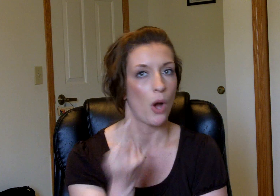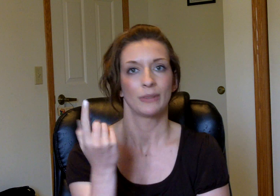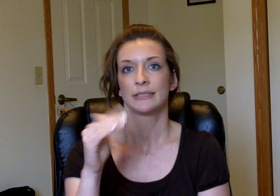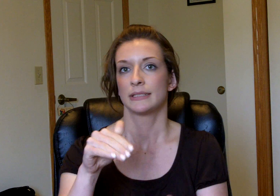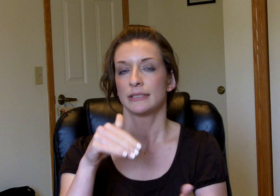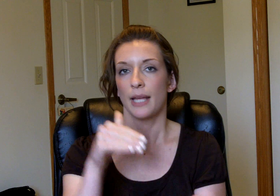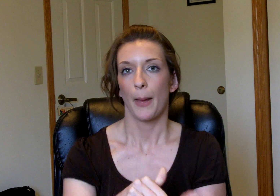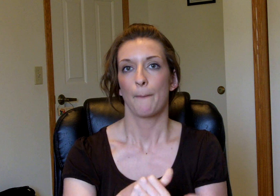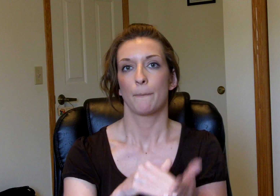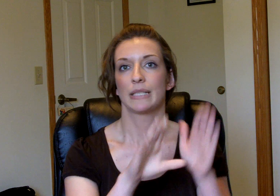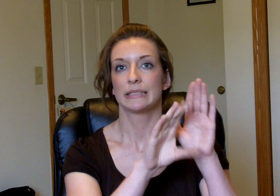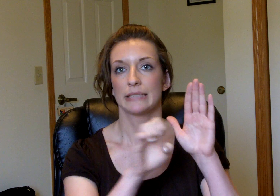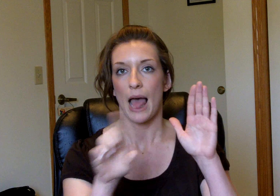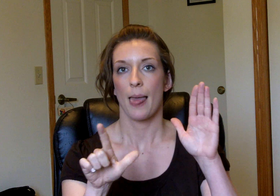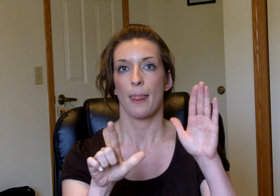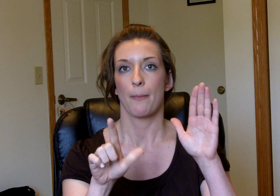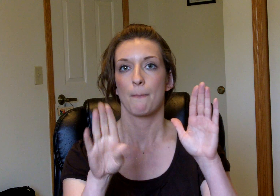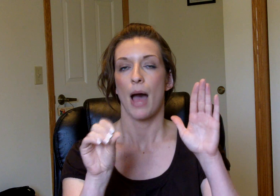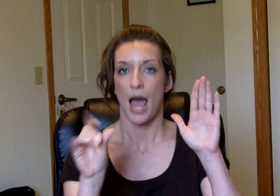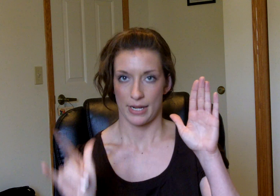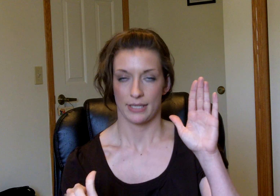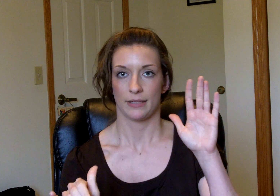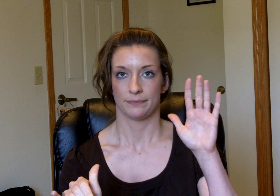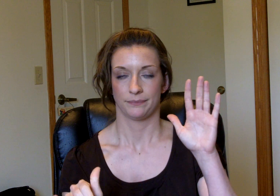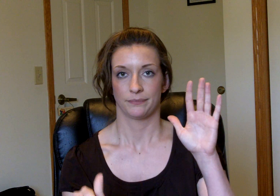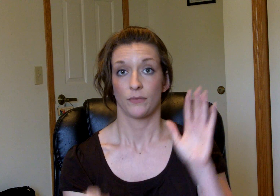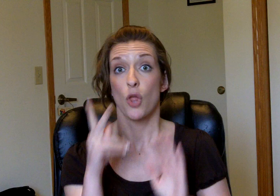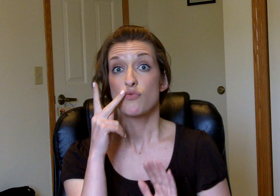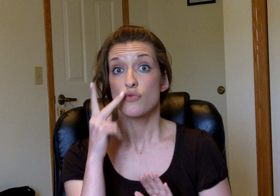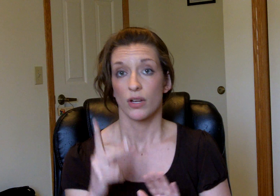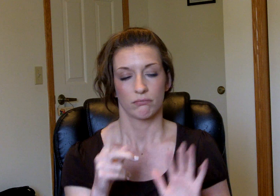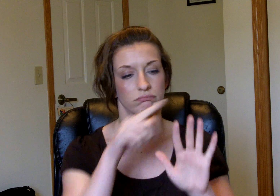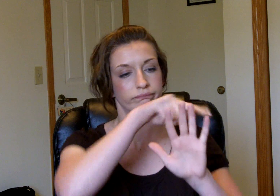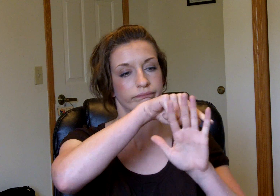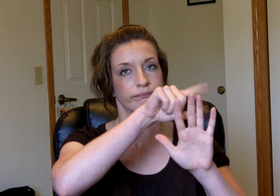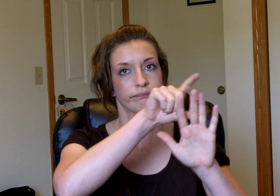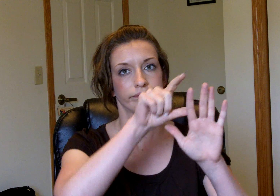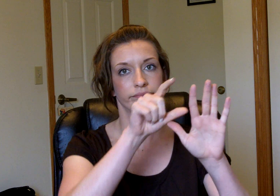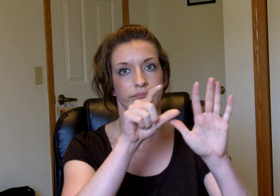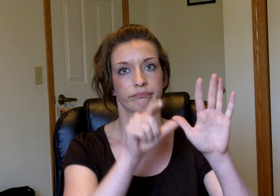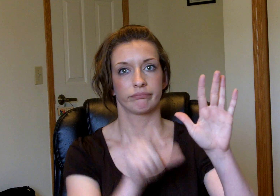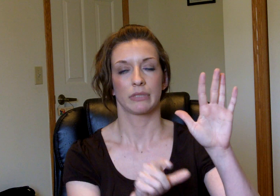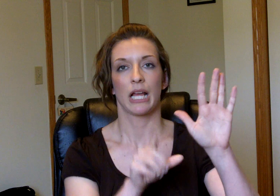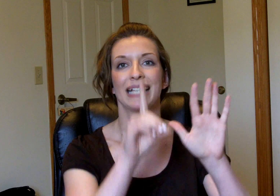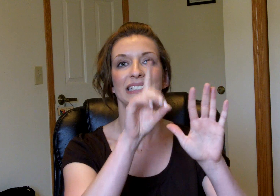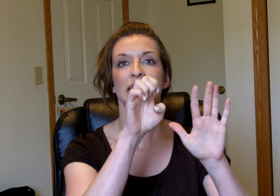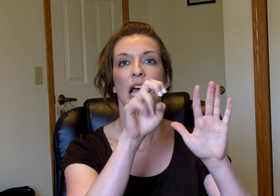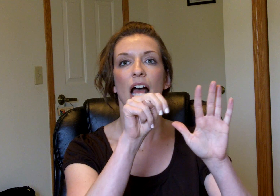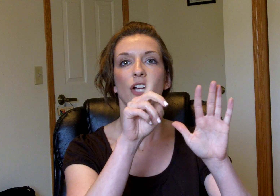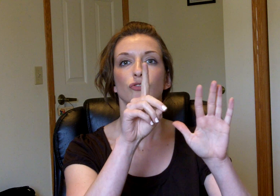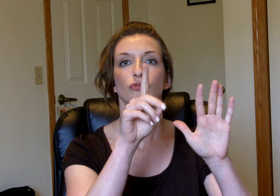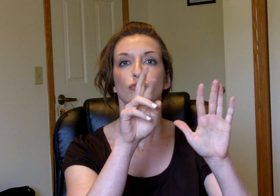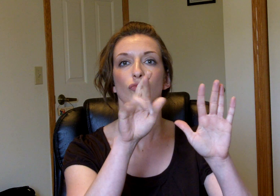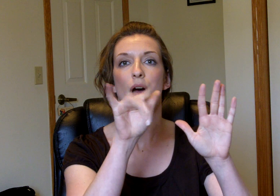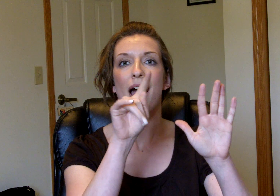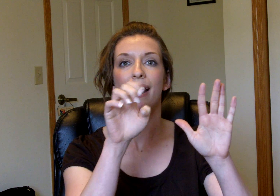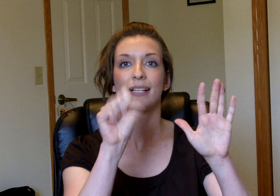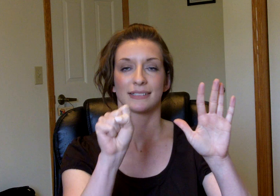Dendrites, take a look at them. There's lots of them. Lots of them. And they're relatively short.